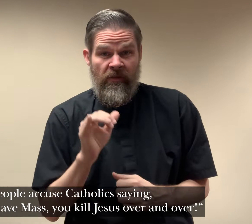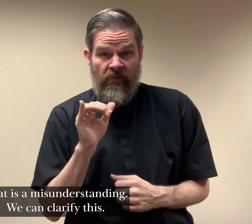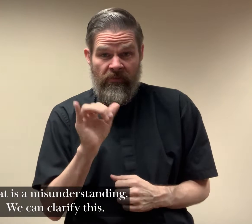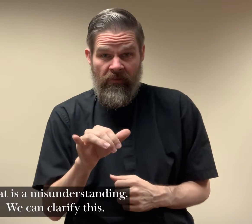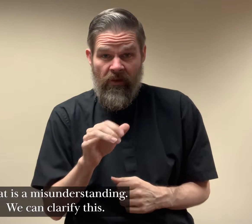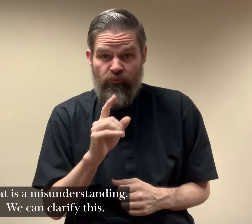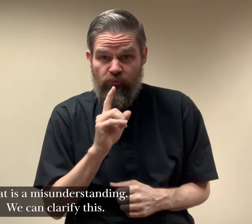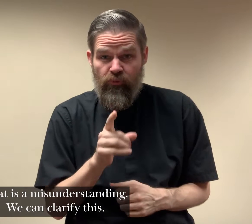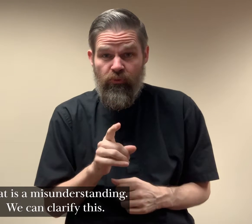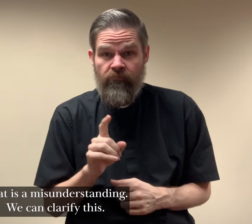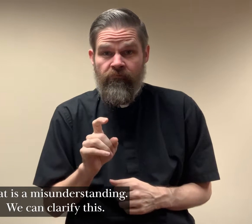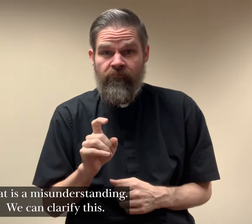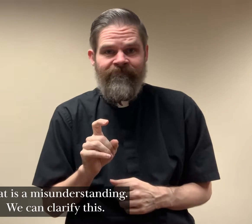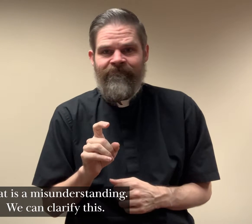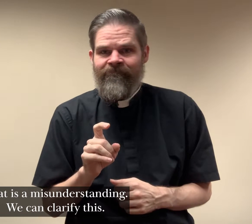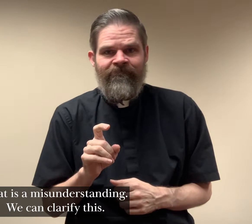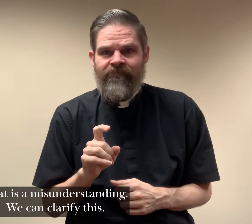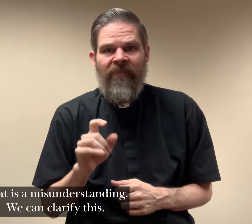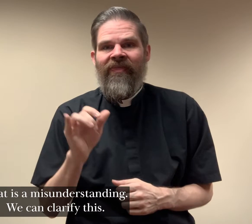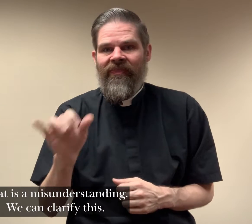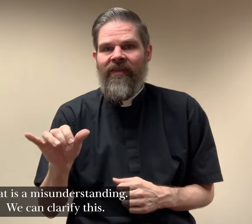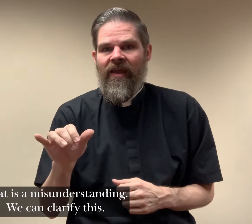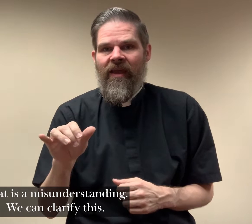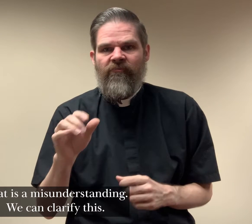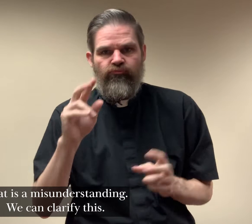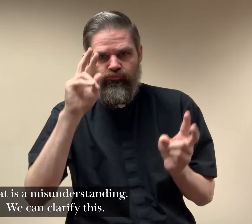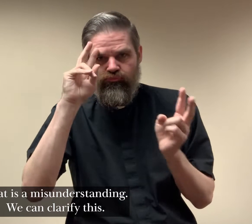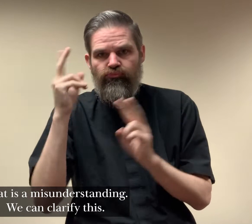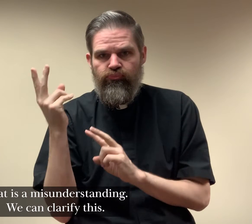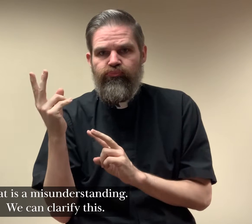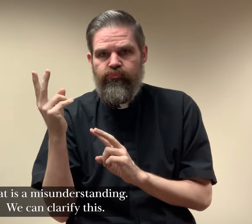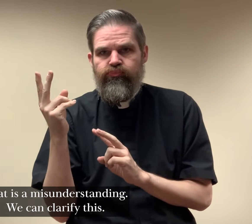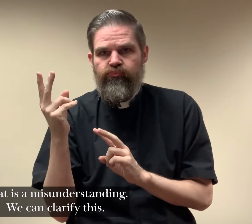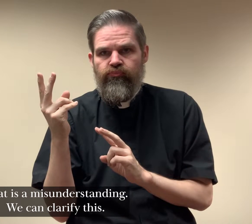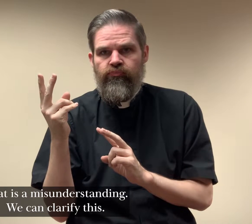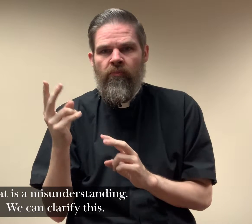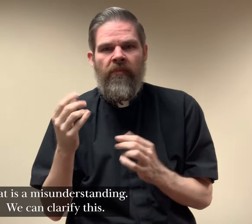That is a misunderstanding. We can clarify this.